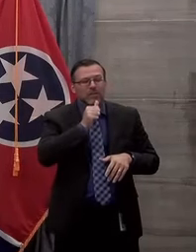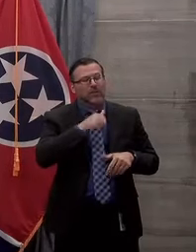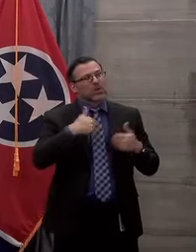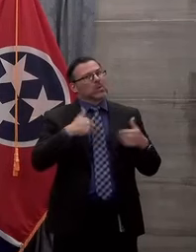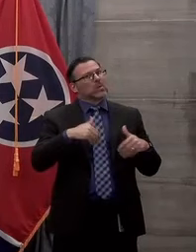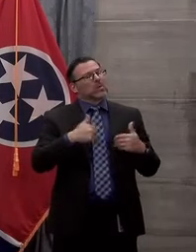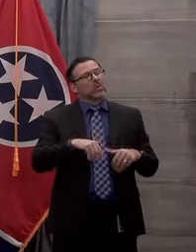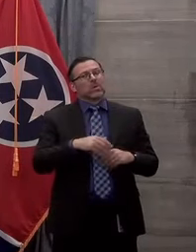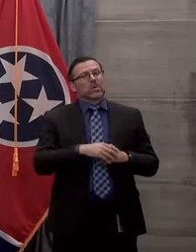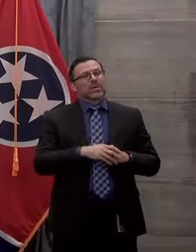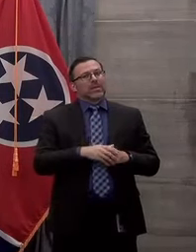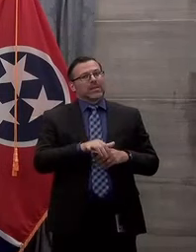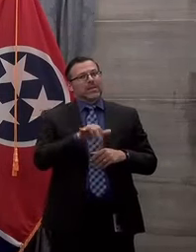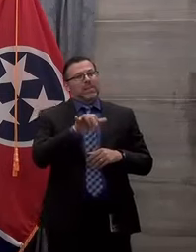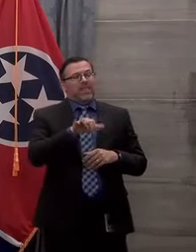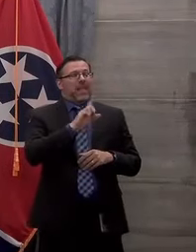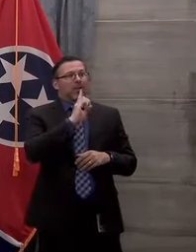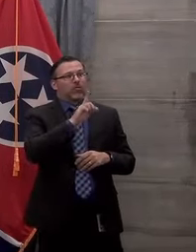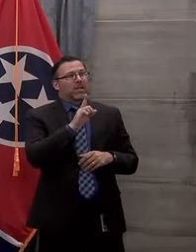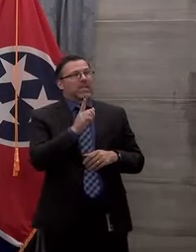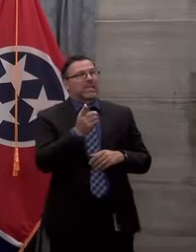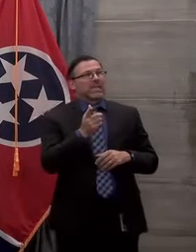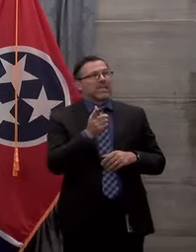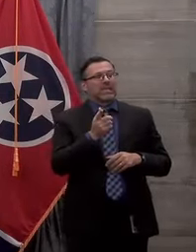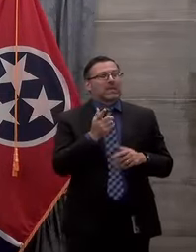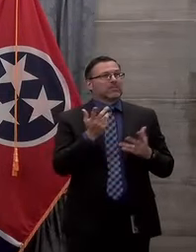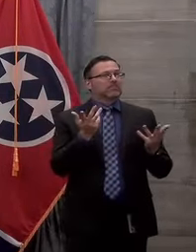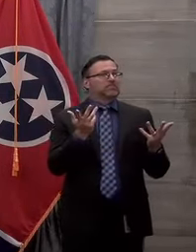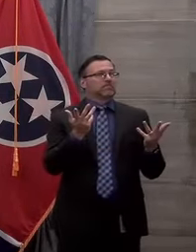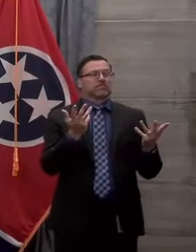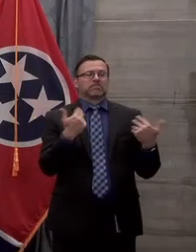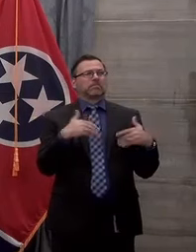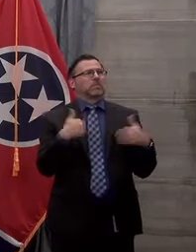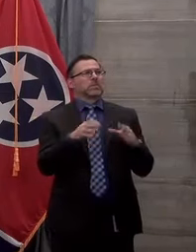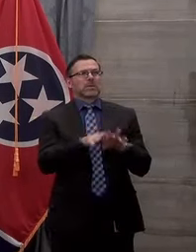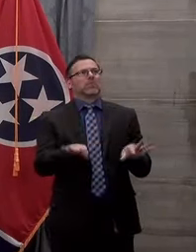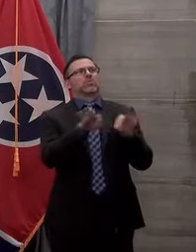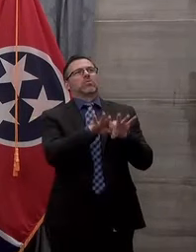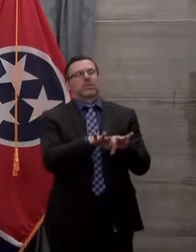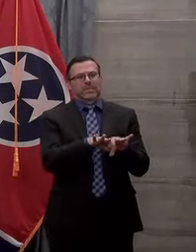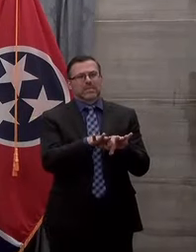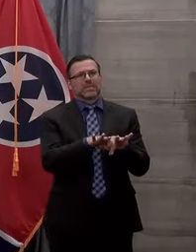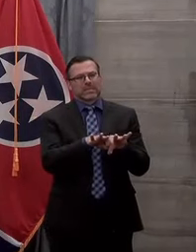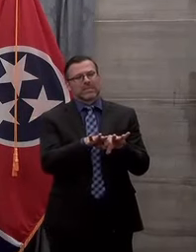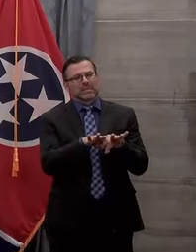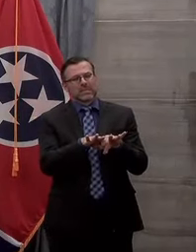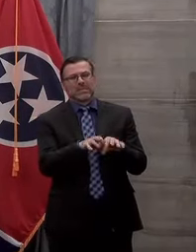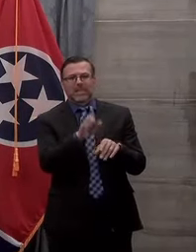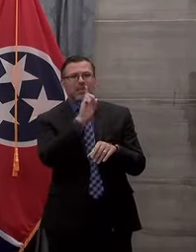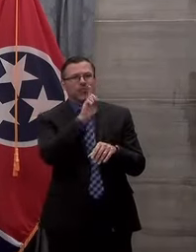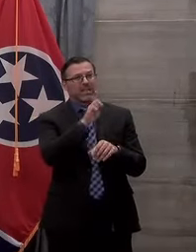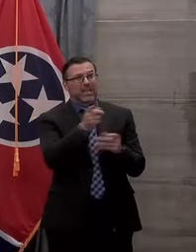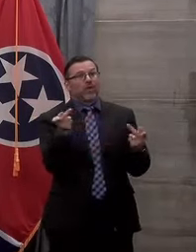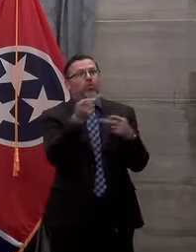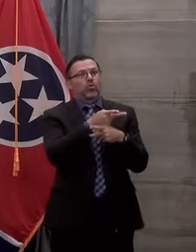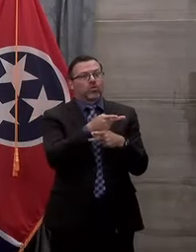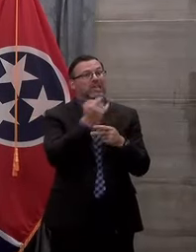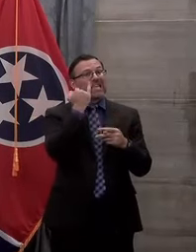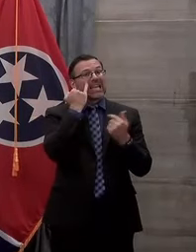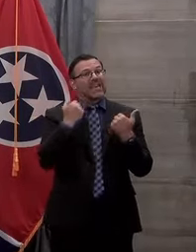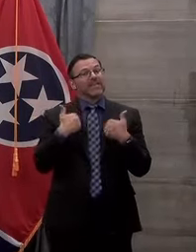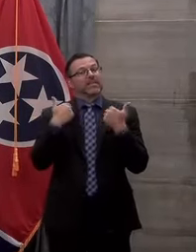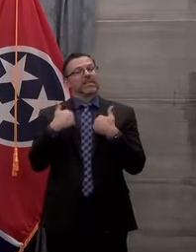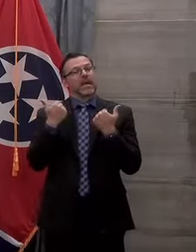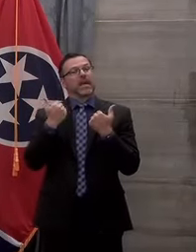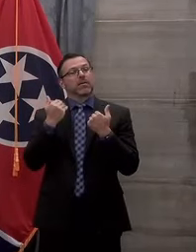gets infected is incredibly critical, and it's absolutely much worse than if those in the